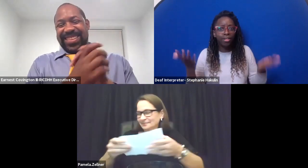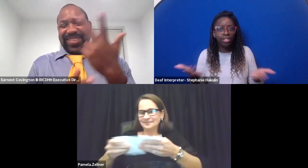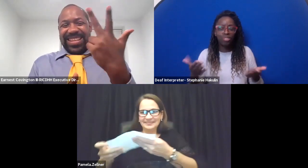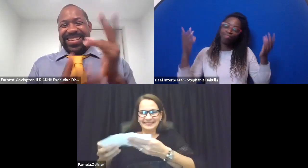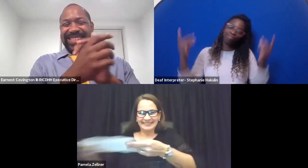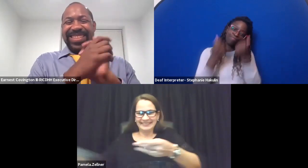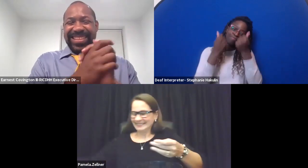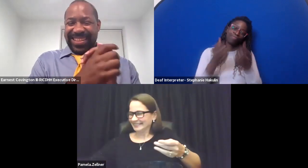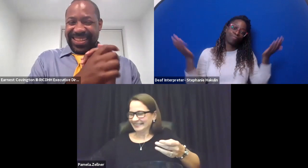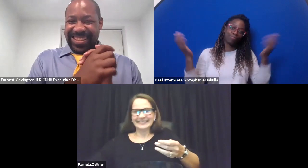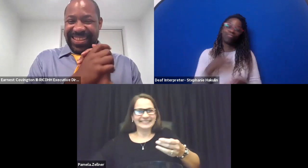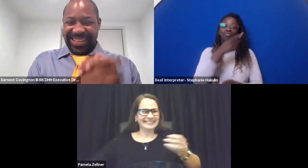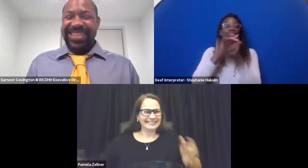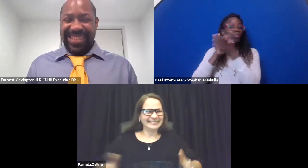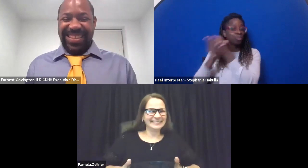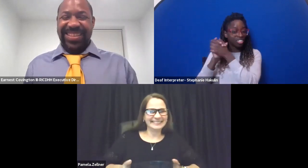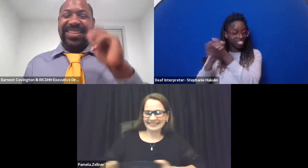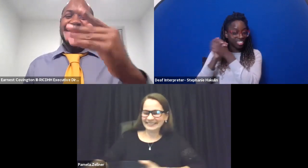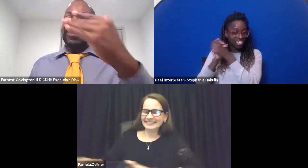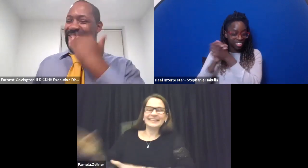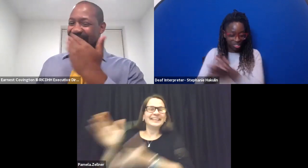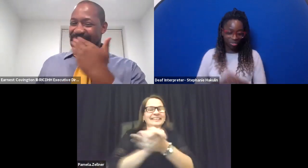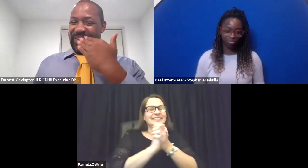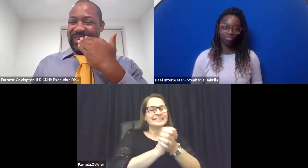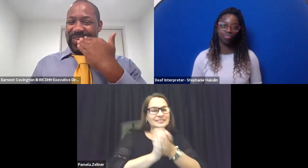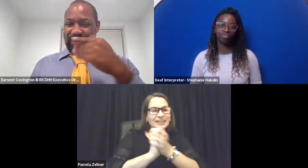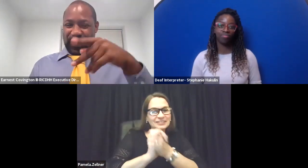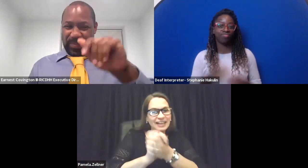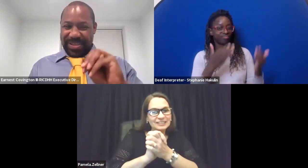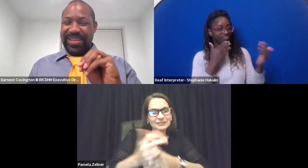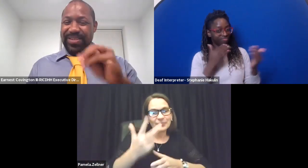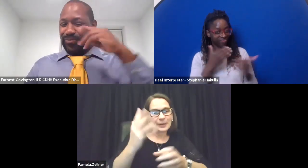winner. Congratulations, all three of you.